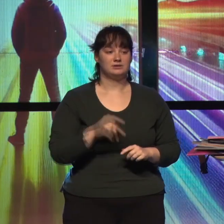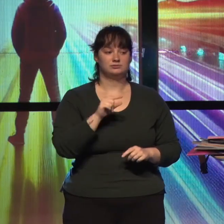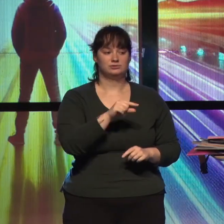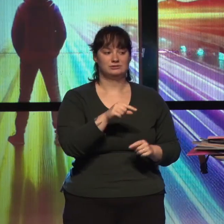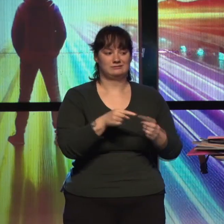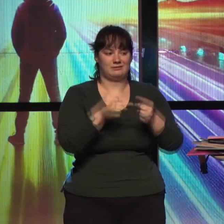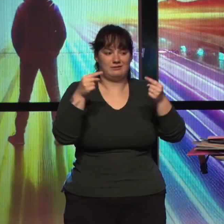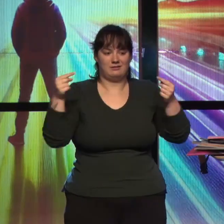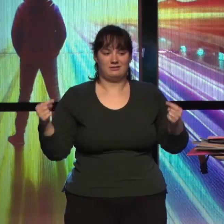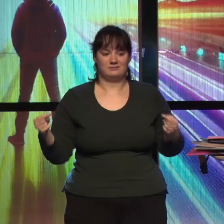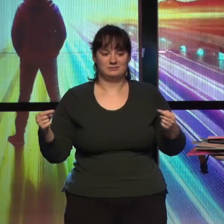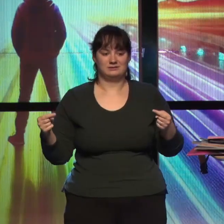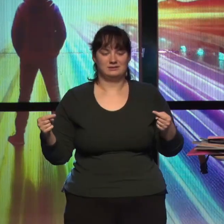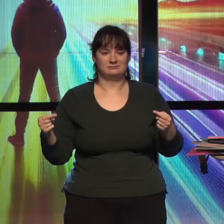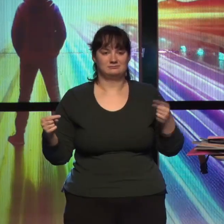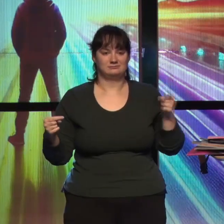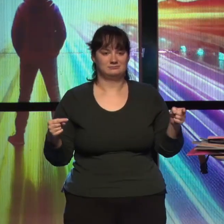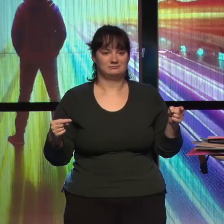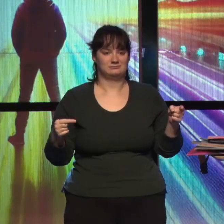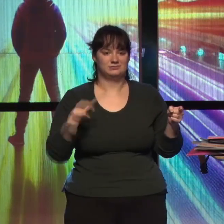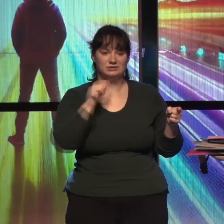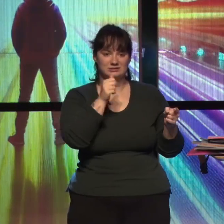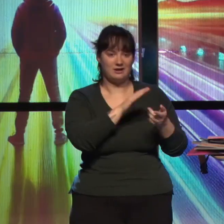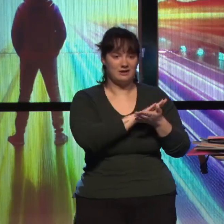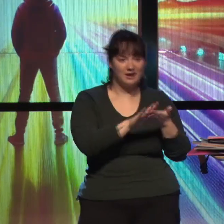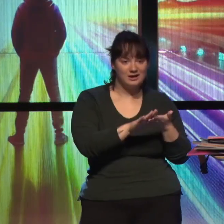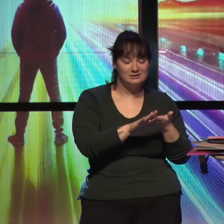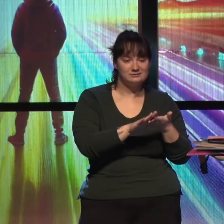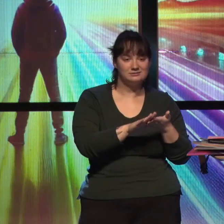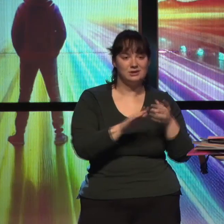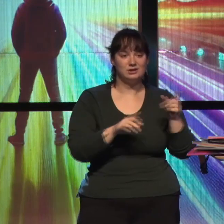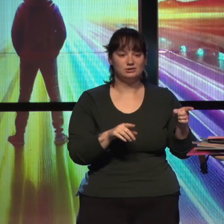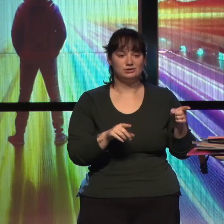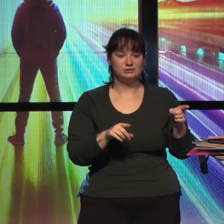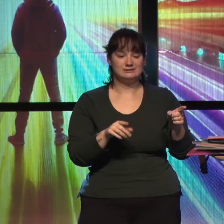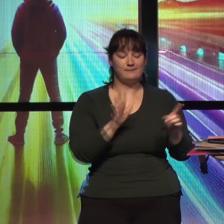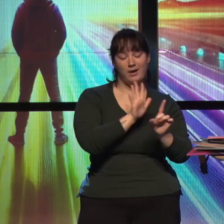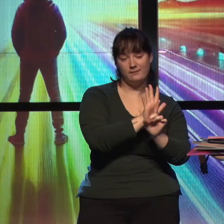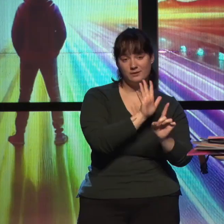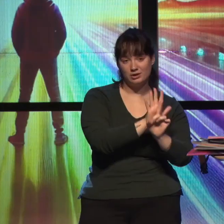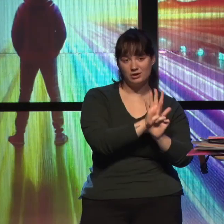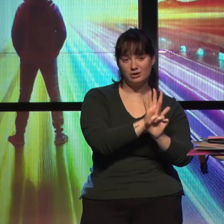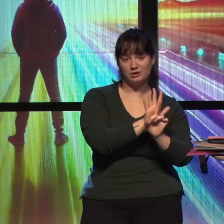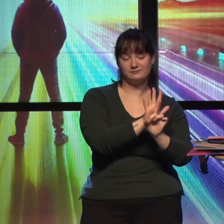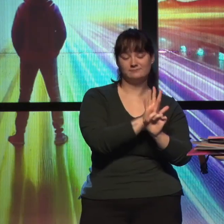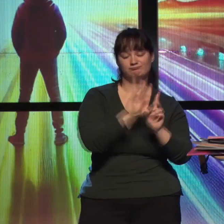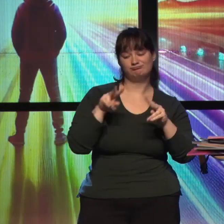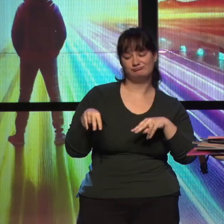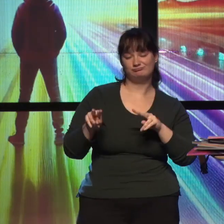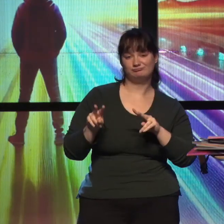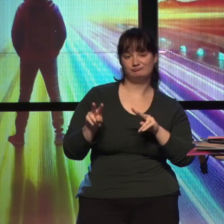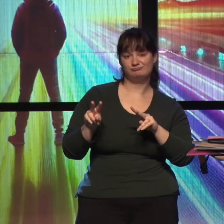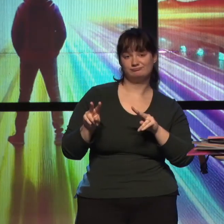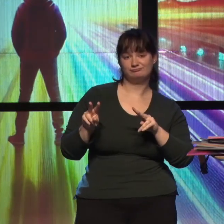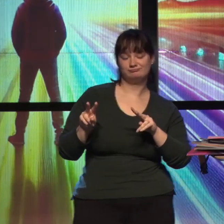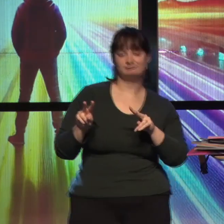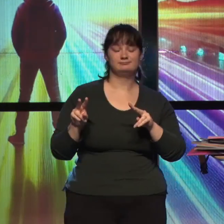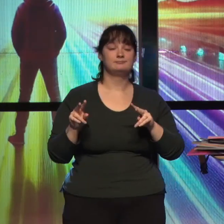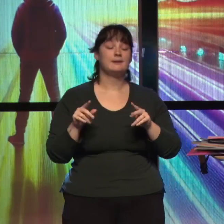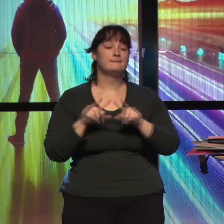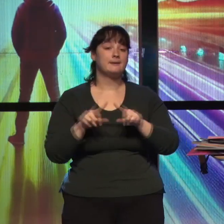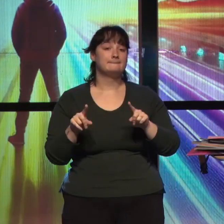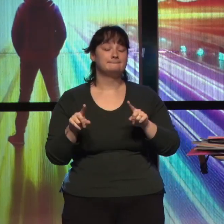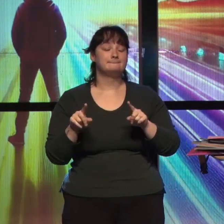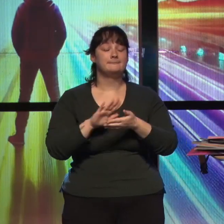opposite. She's superficial, she's popular, right? That's who she is. But they get paired up, and despite their differences, these two